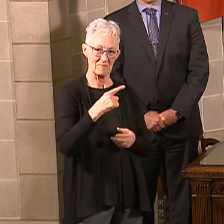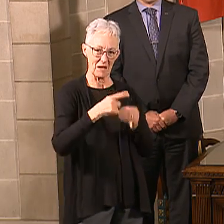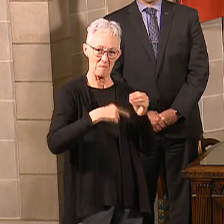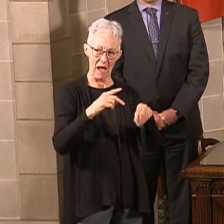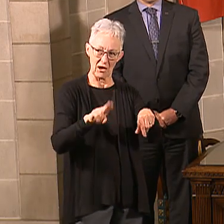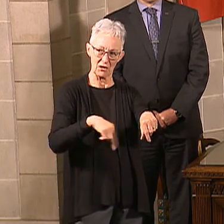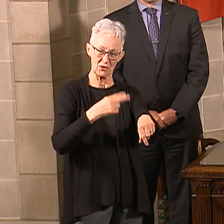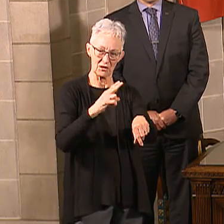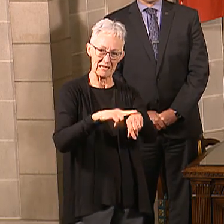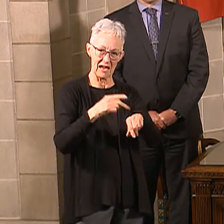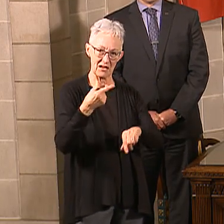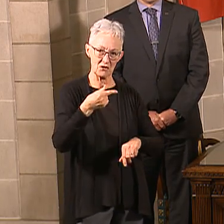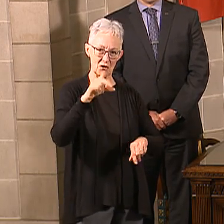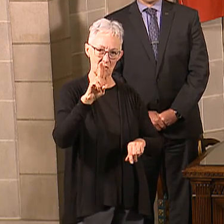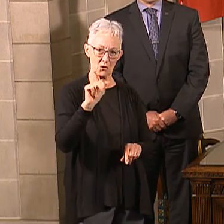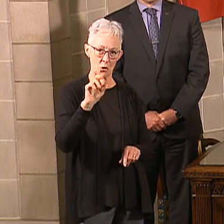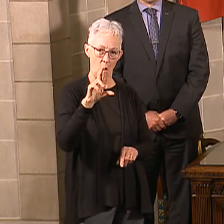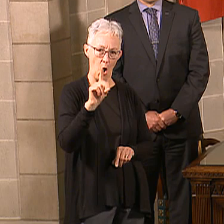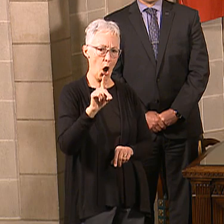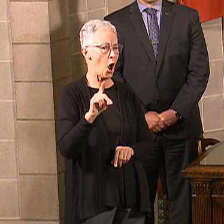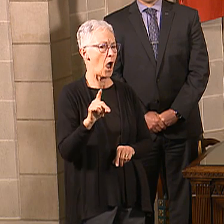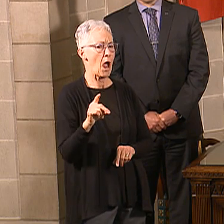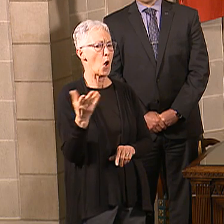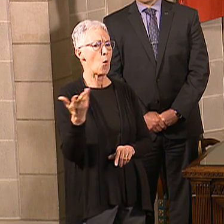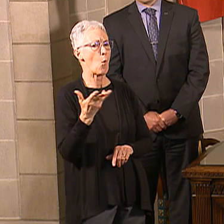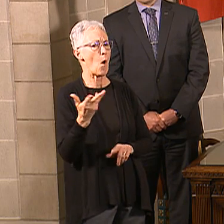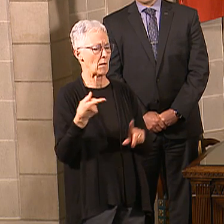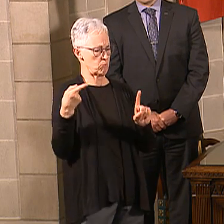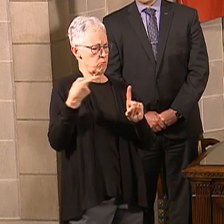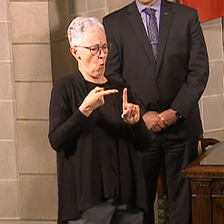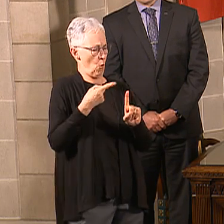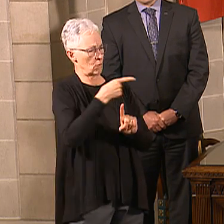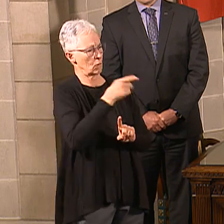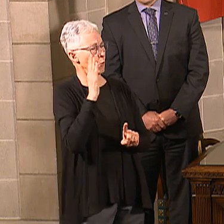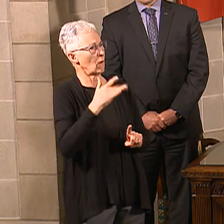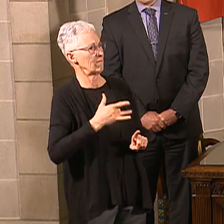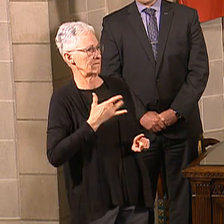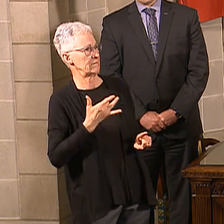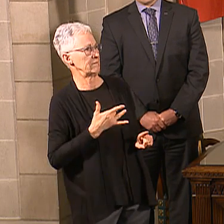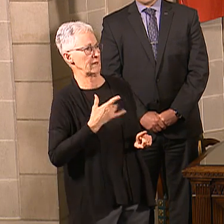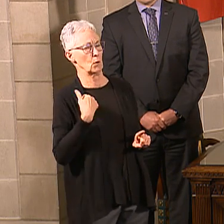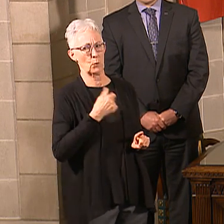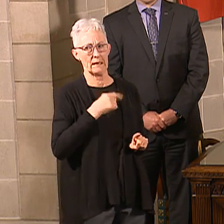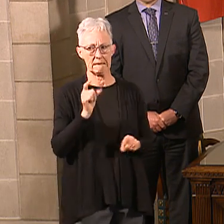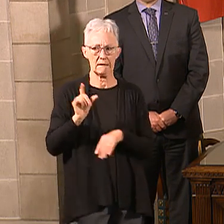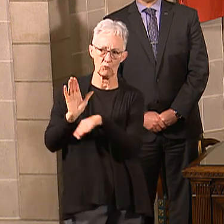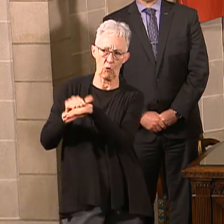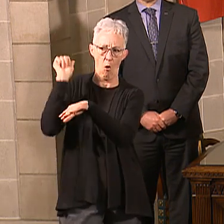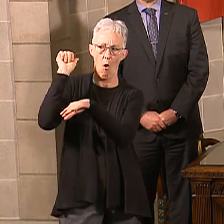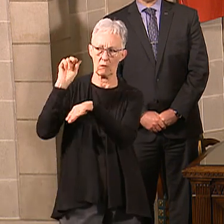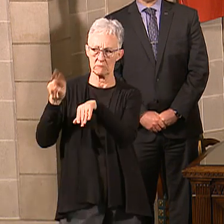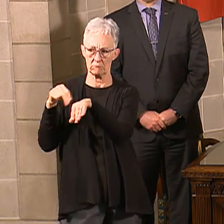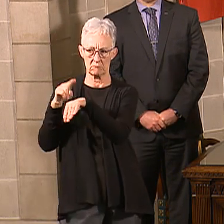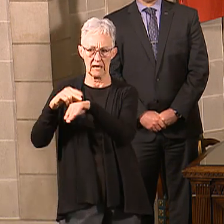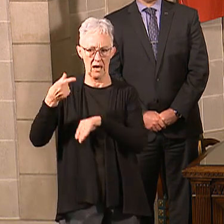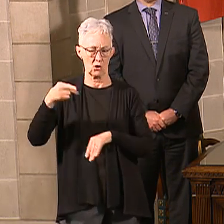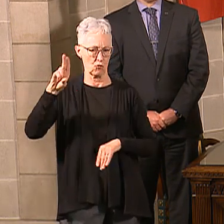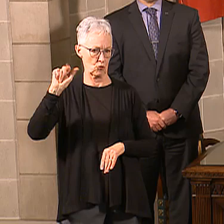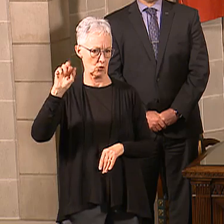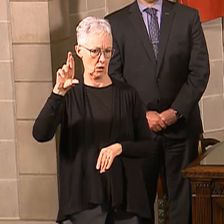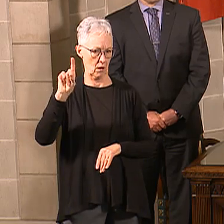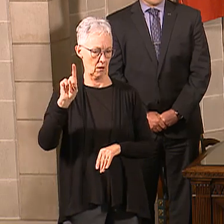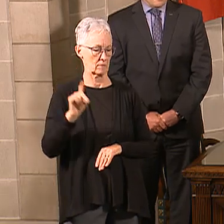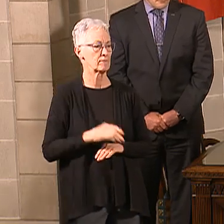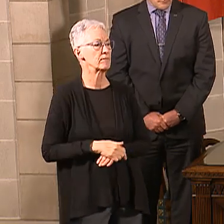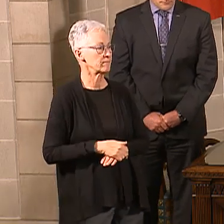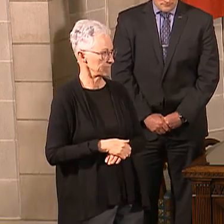Guard. At what point do we feel the need to mobilize or utilize them? Just give us a hypothetical. Well, I don't deal, the question was about when